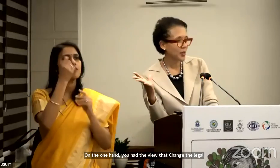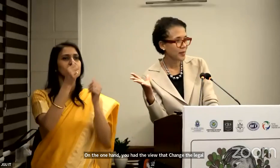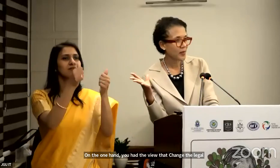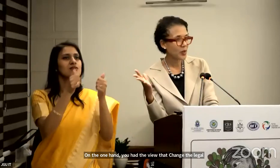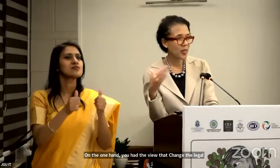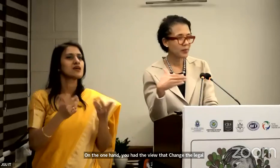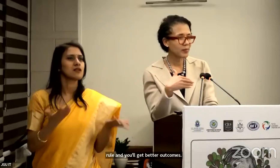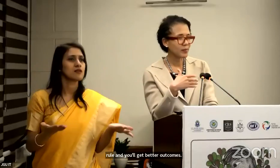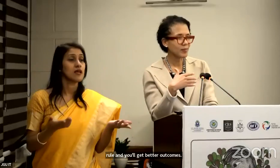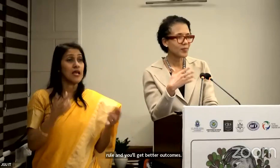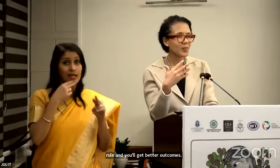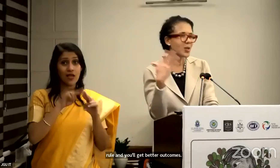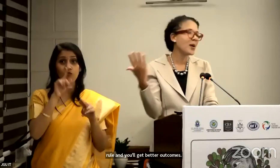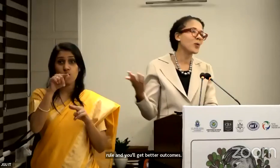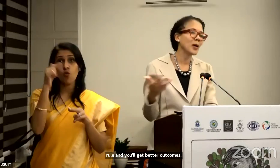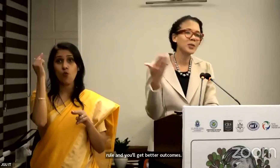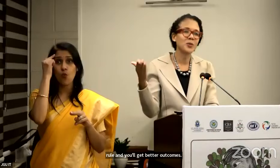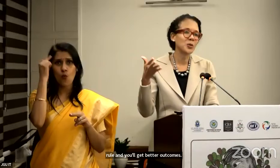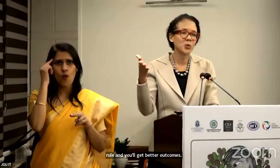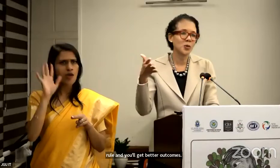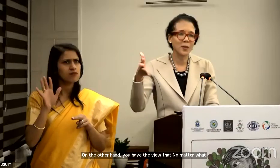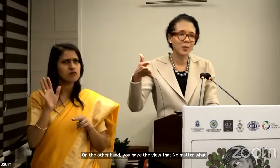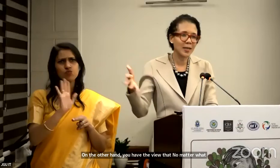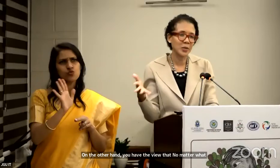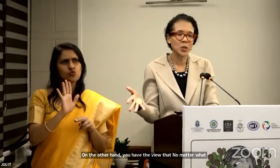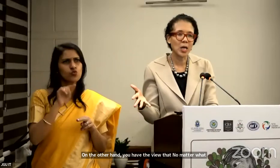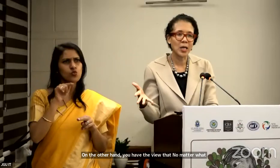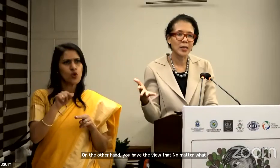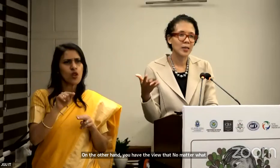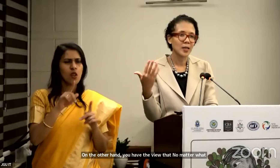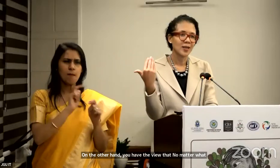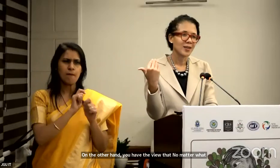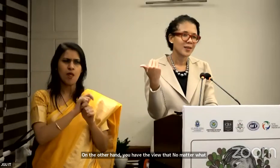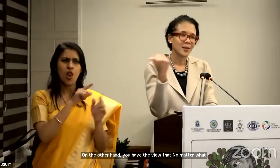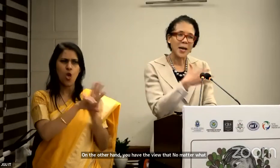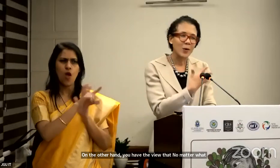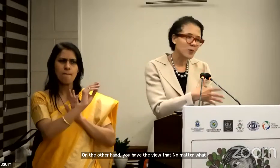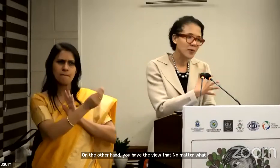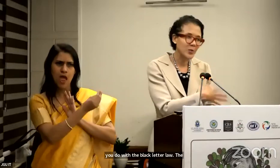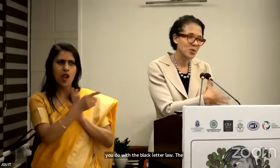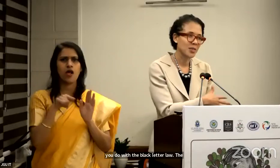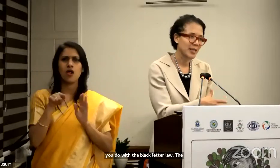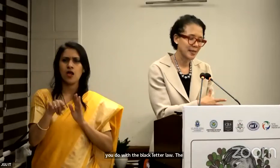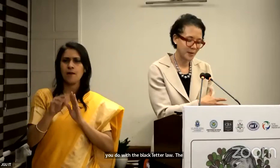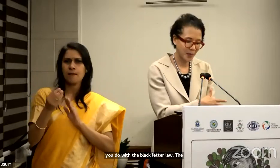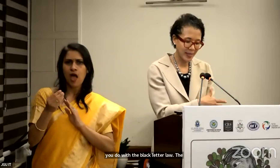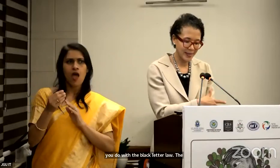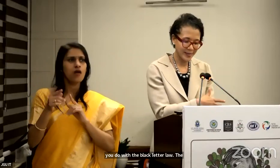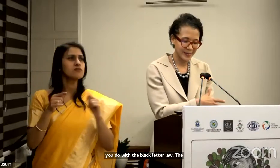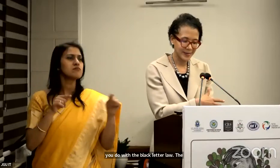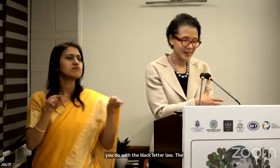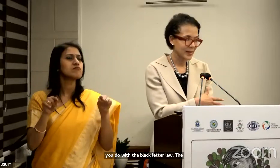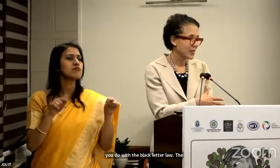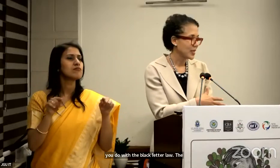other hand, you had the view that no matter what you do with the black letter law, the powerful interests are going to get their